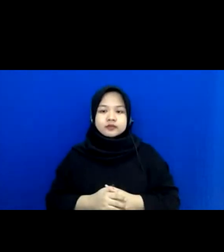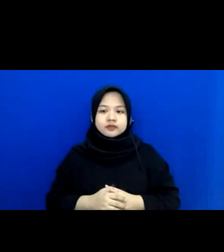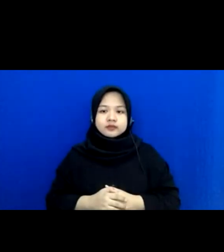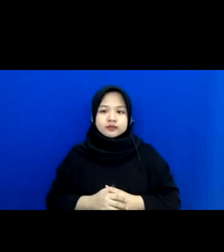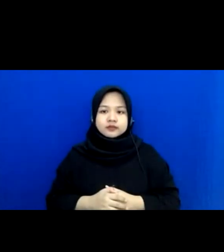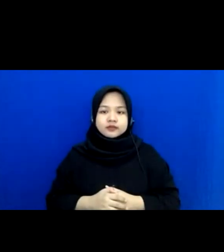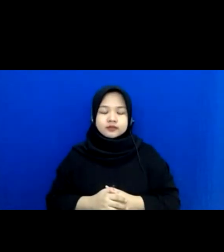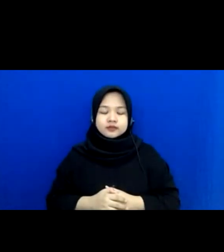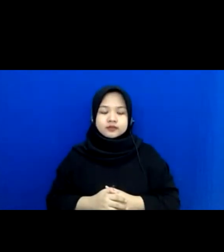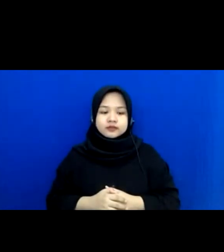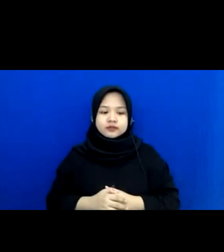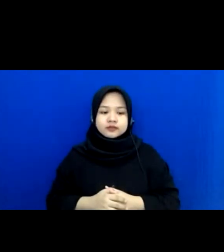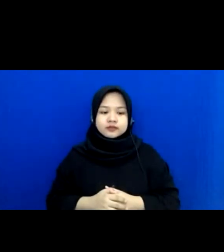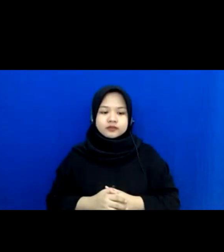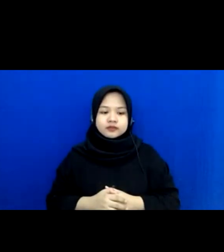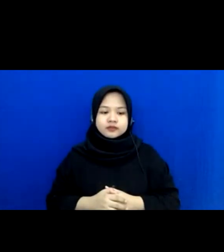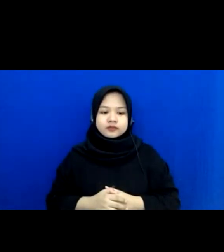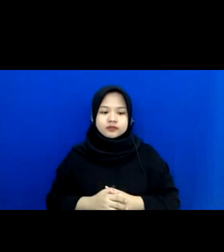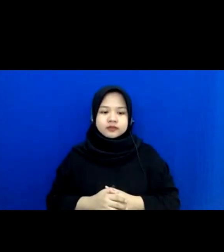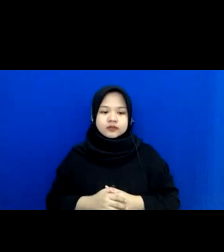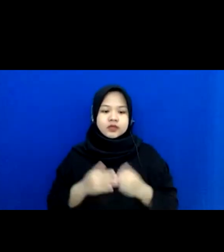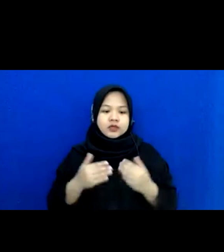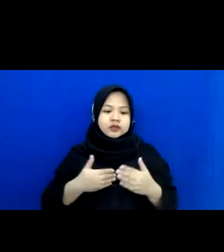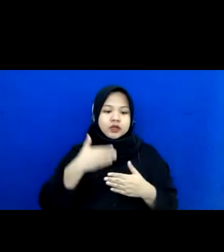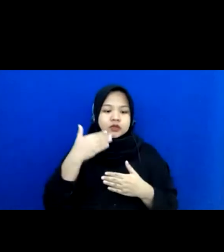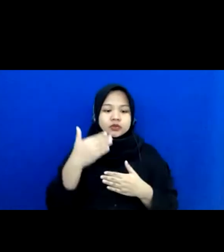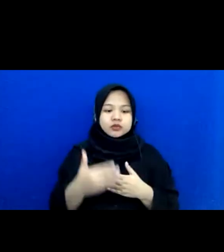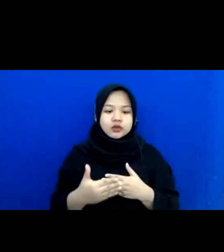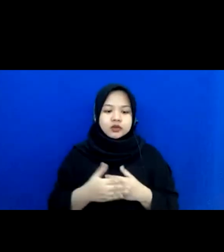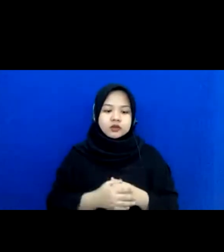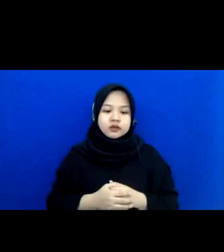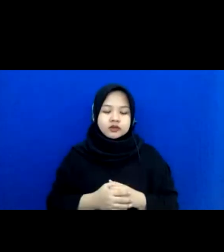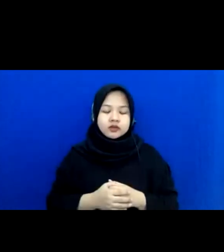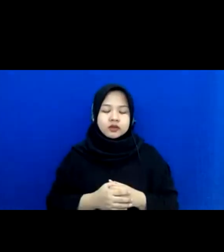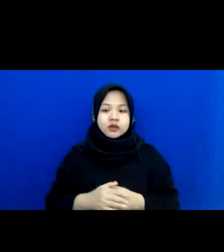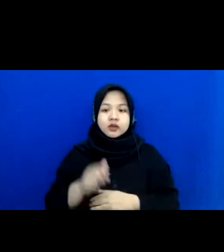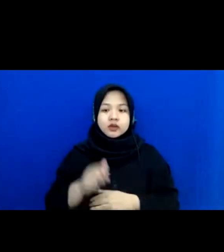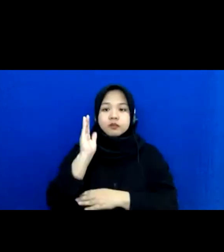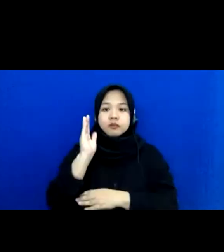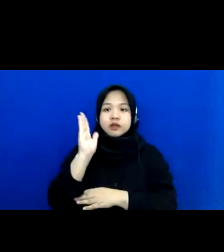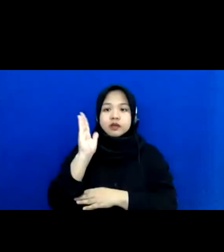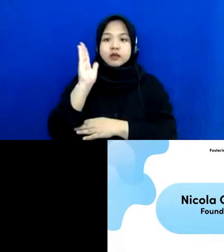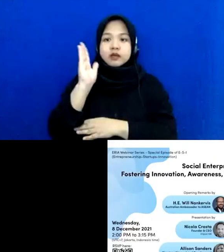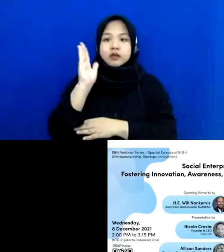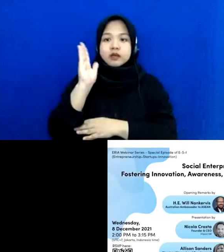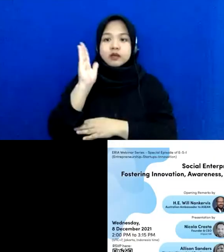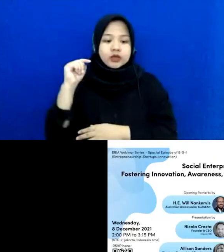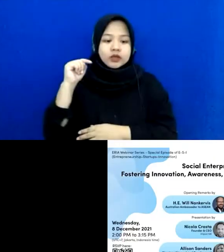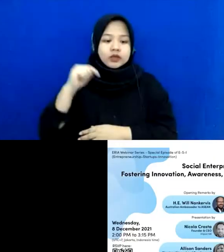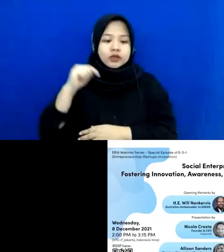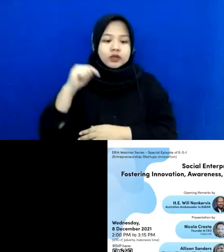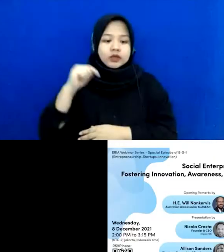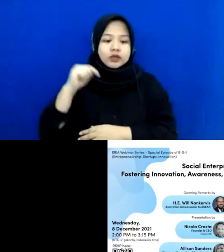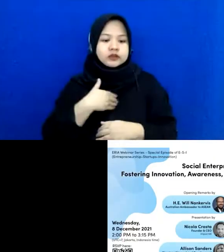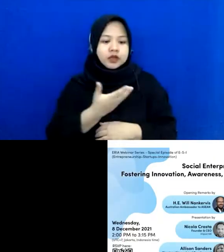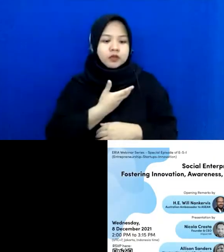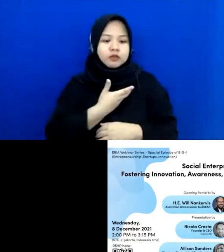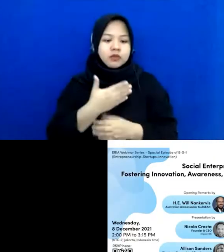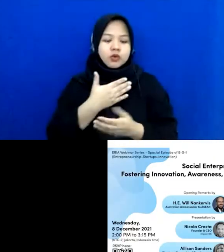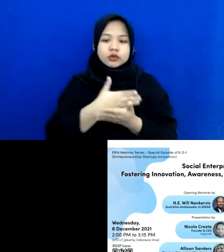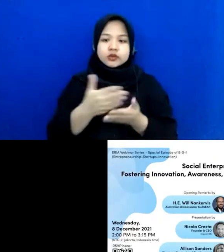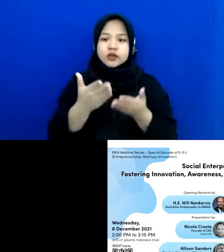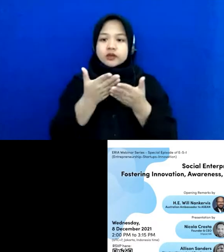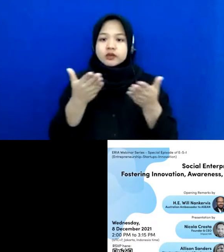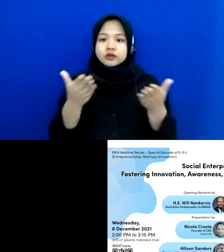Now, let me introduce our four panelists for this afternoon. You know, I want to share with you a little